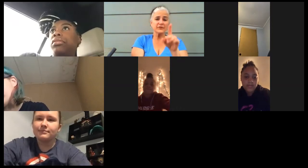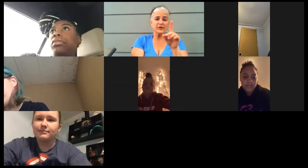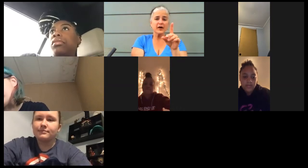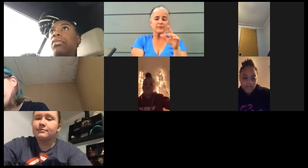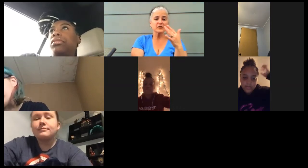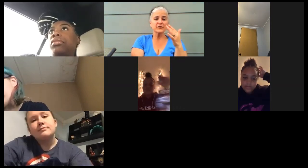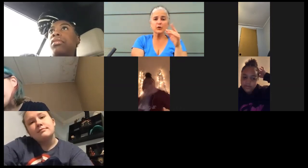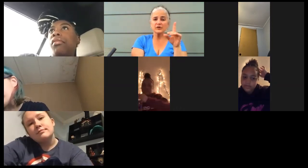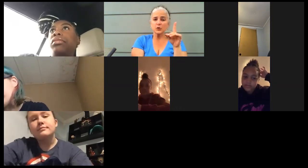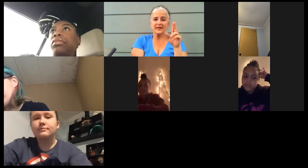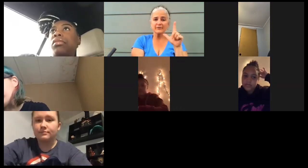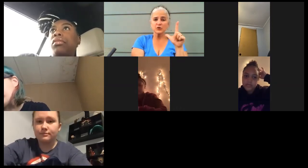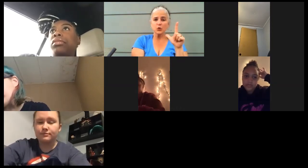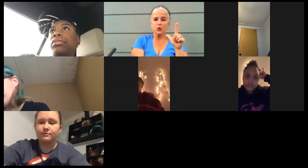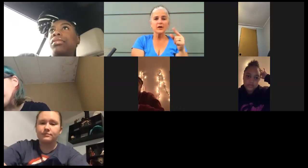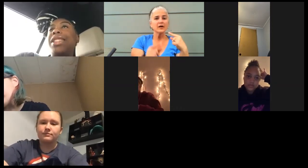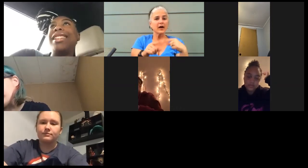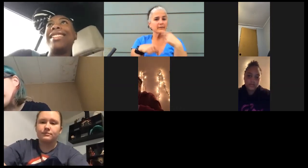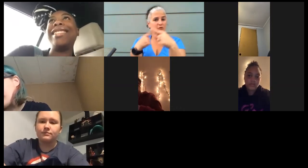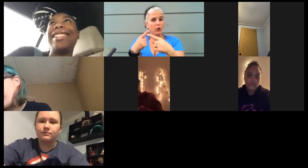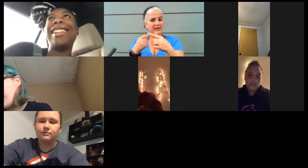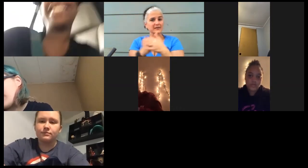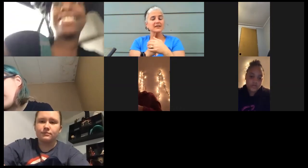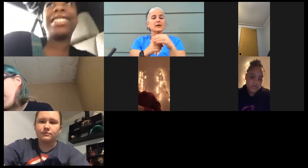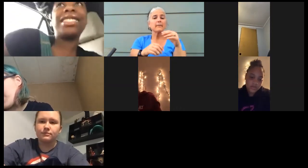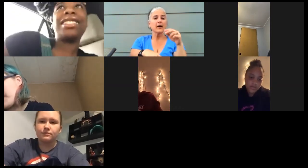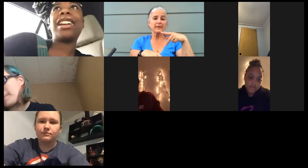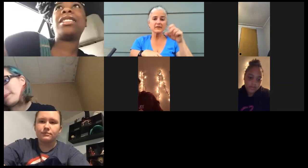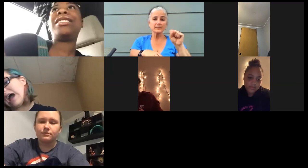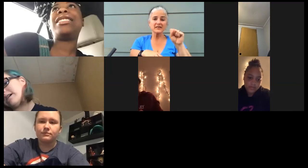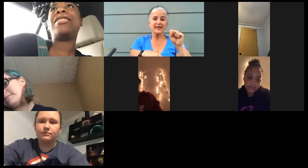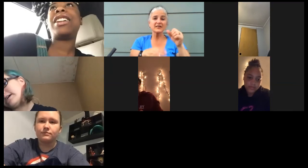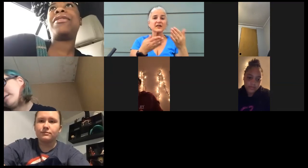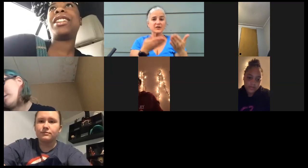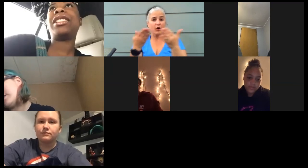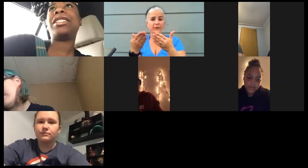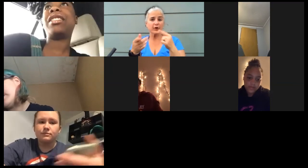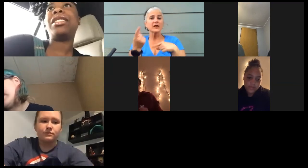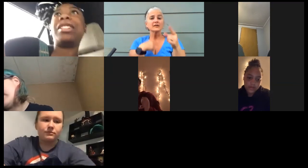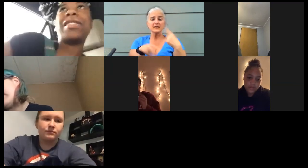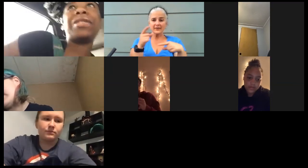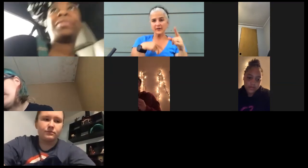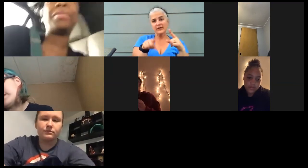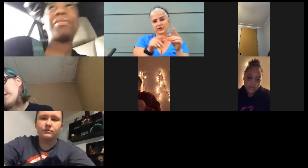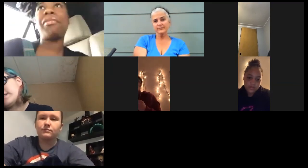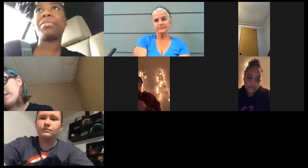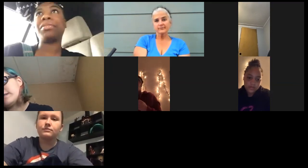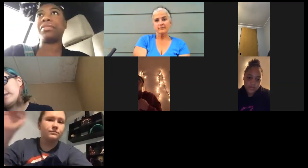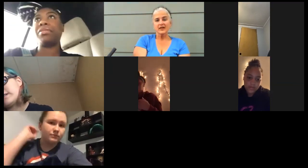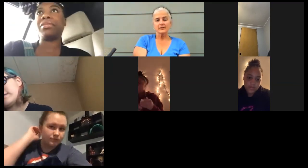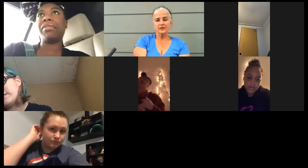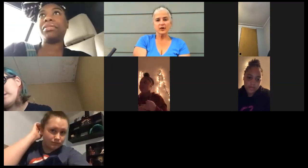Again, those of you who are in school that have dual enrollment, Pellissippi State does offer sign